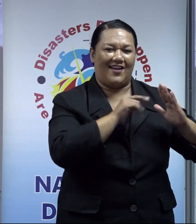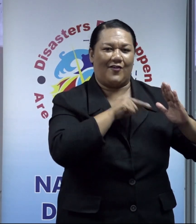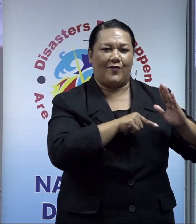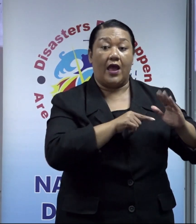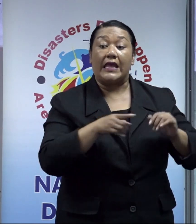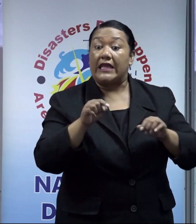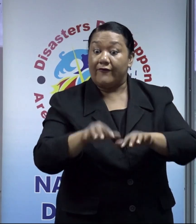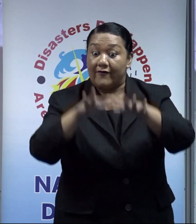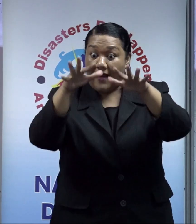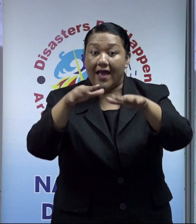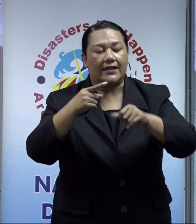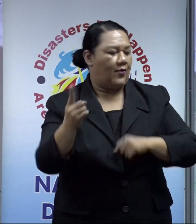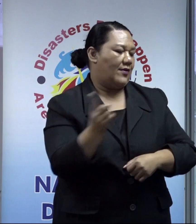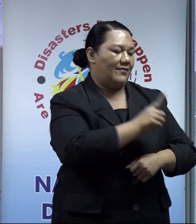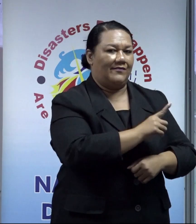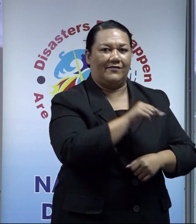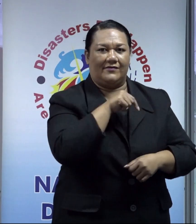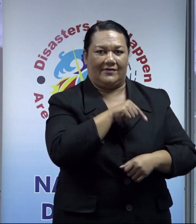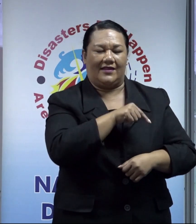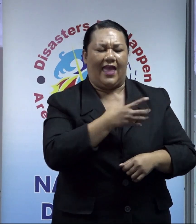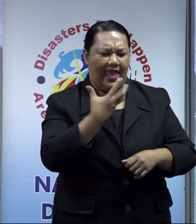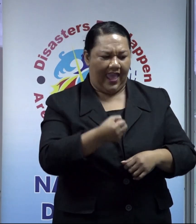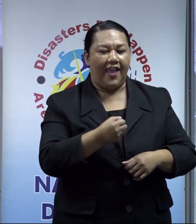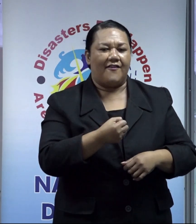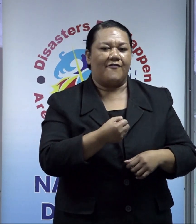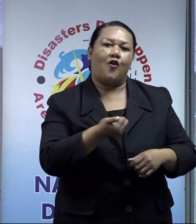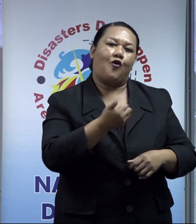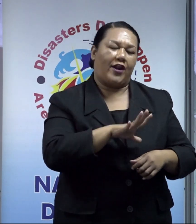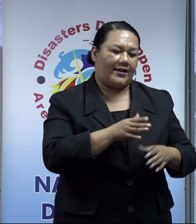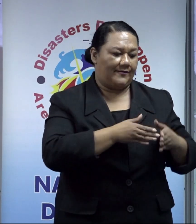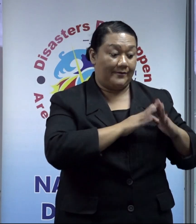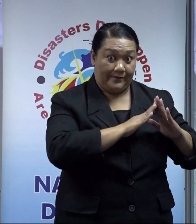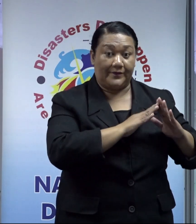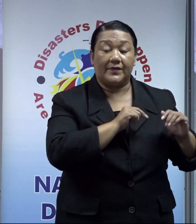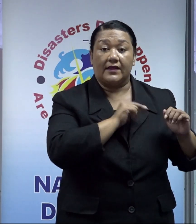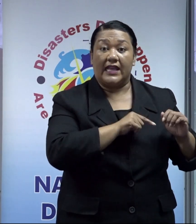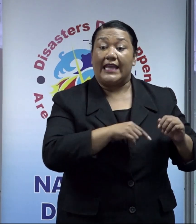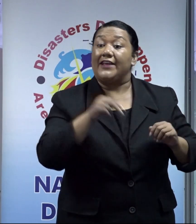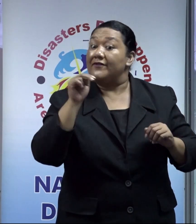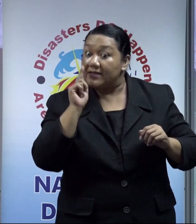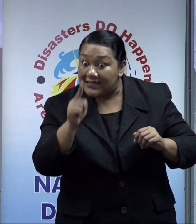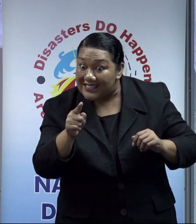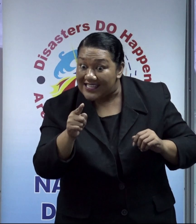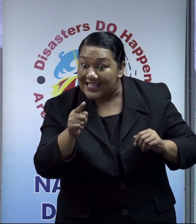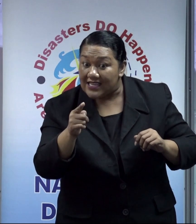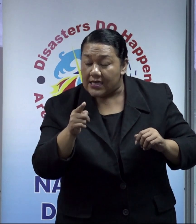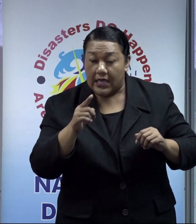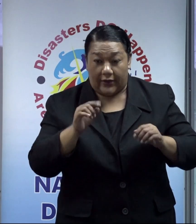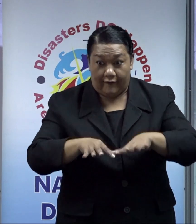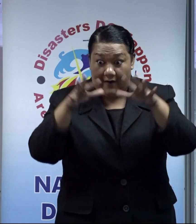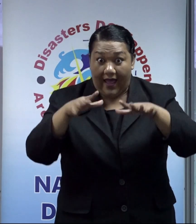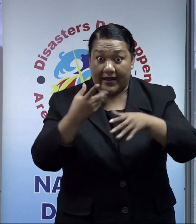provisions or measures in place that are alternative should the need be for them to move patients away from